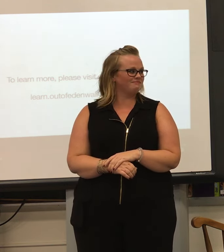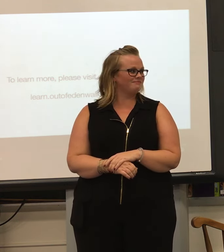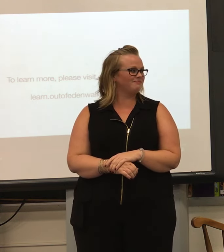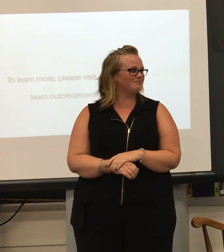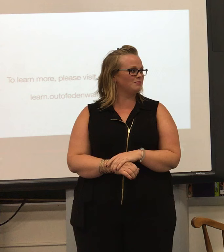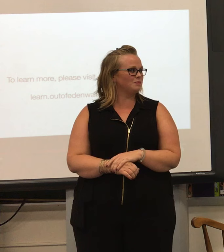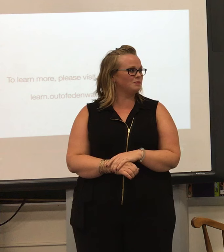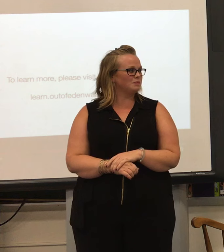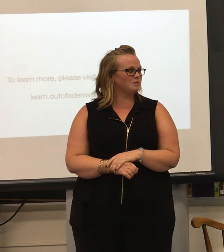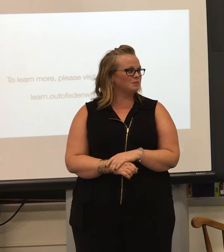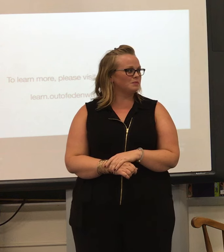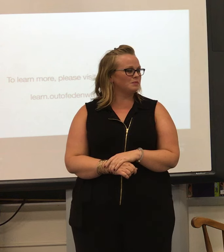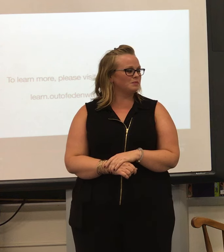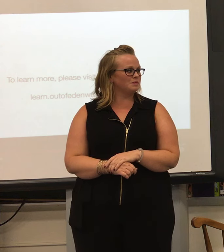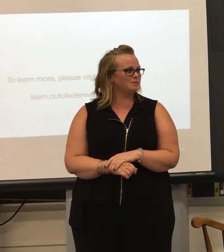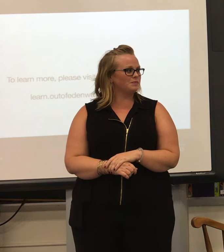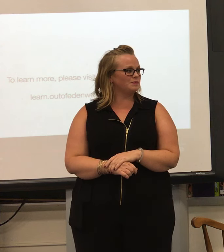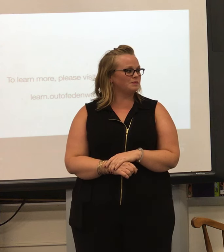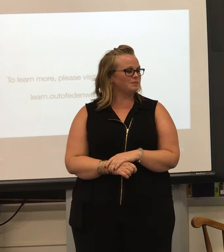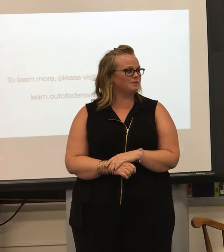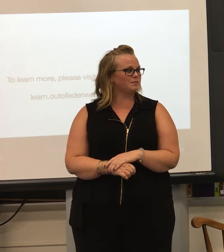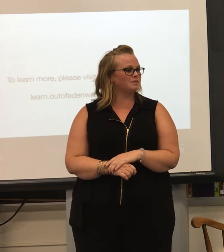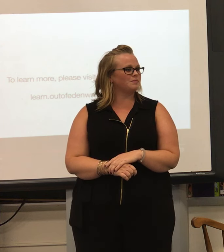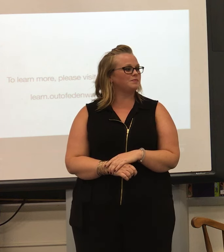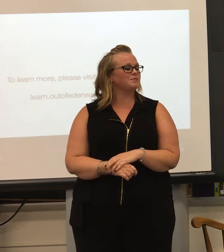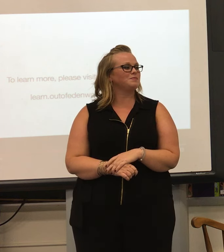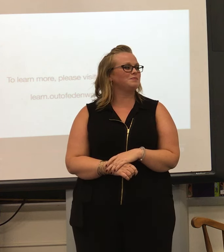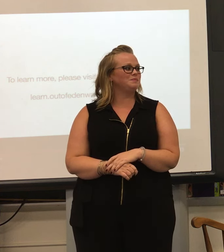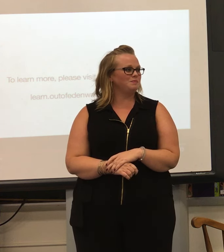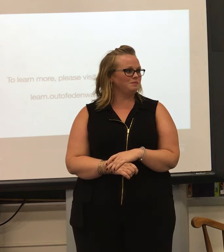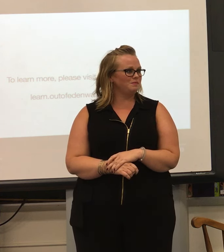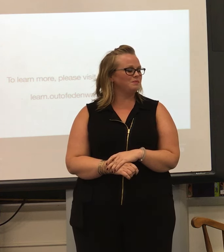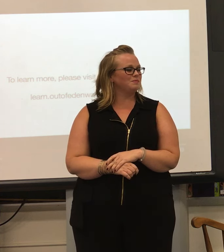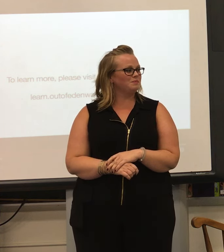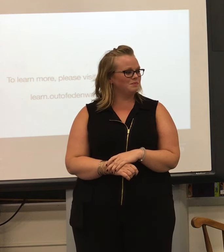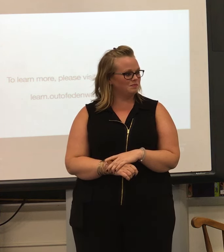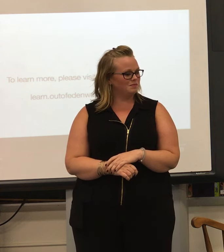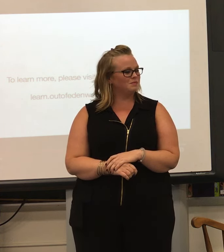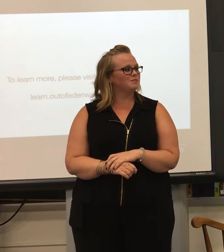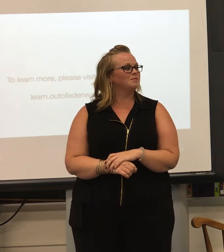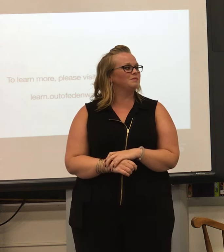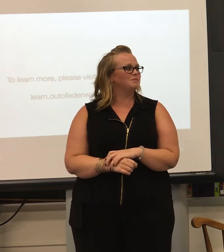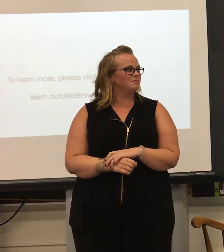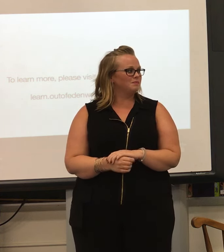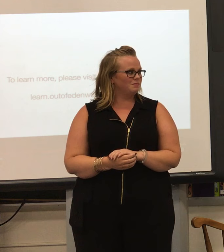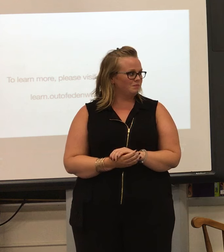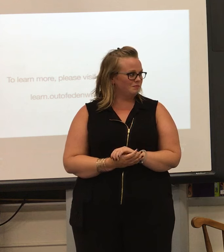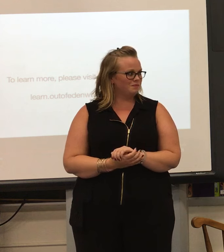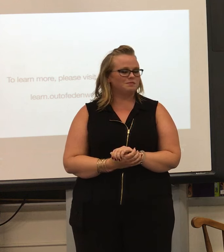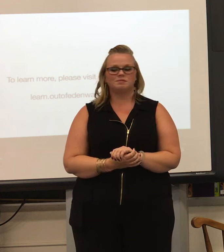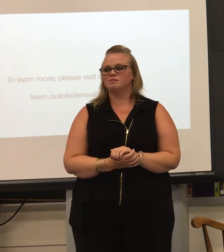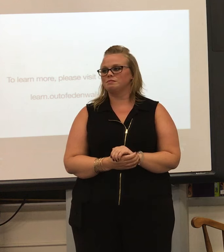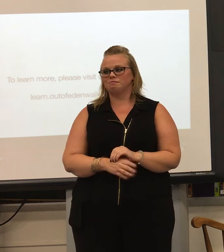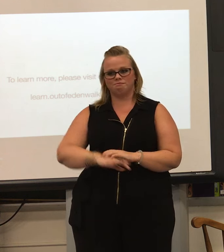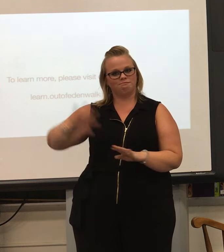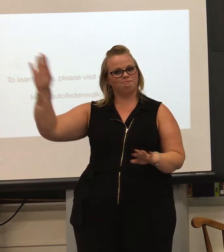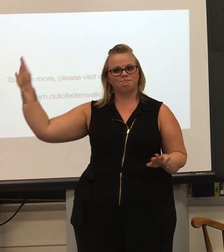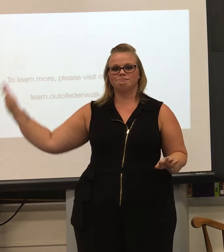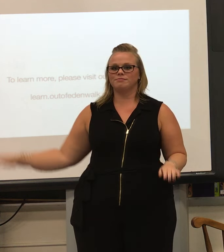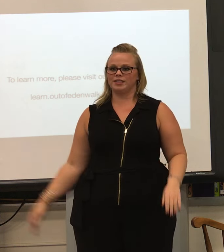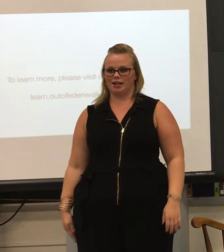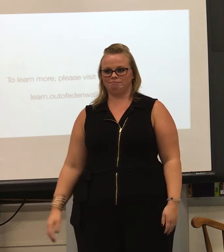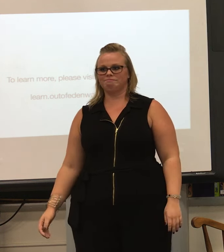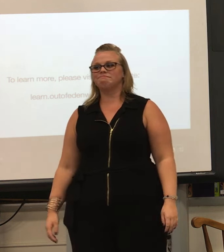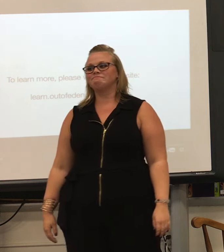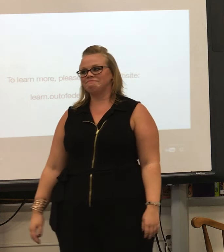say anything, pulling teeth to just get an answer to a simple question that is like a black or white kind of answer, and he just runs